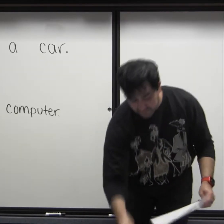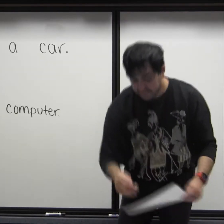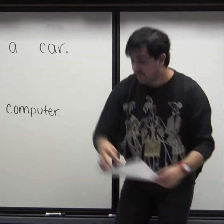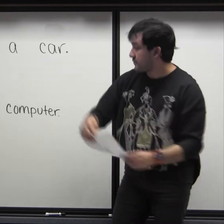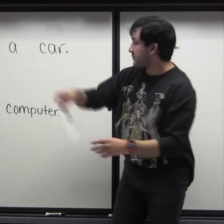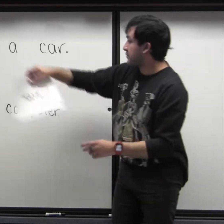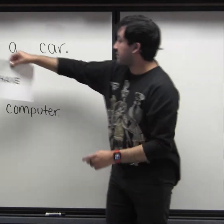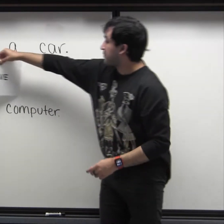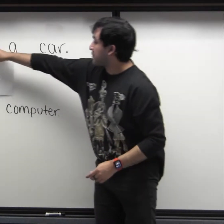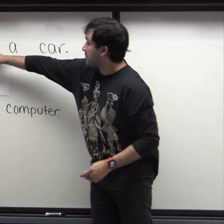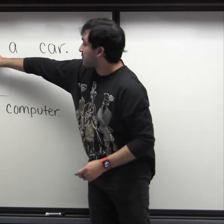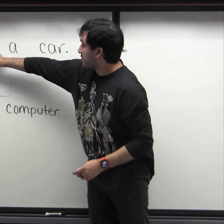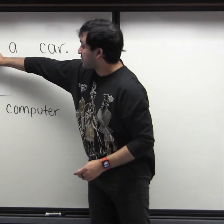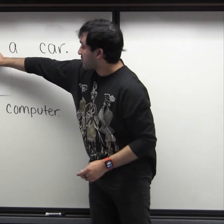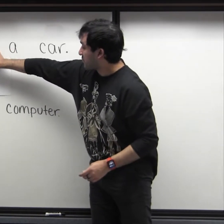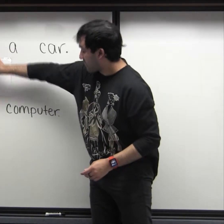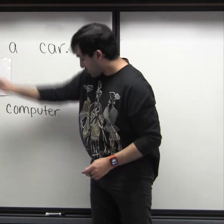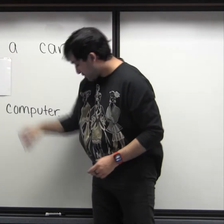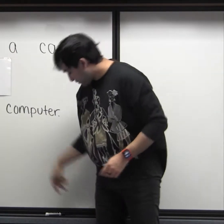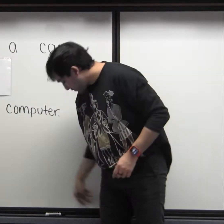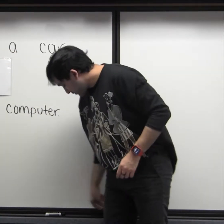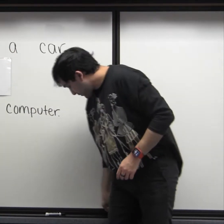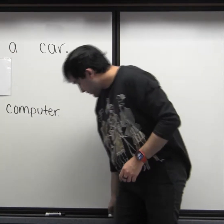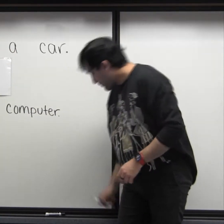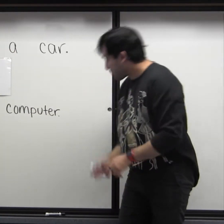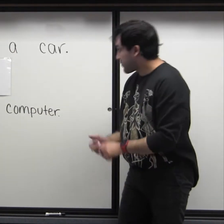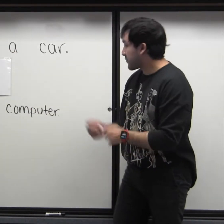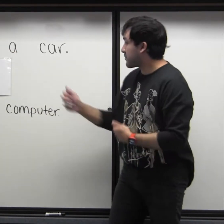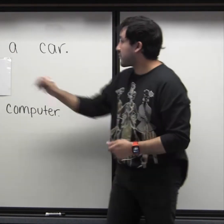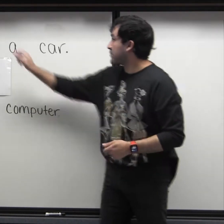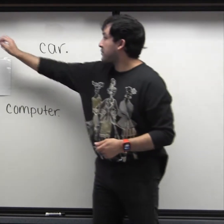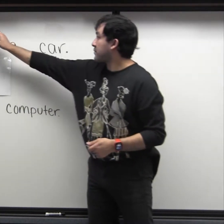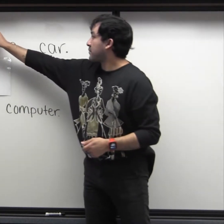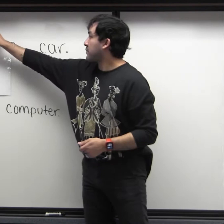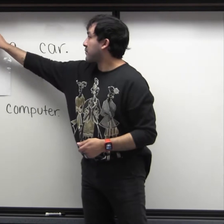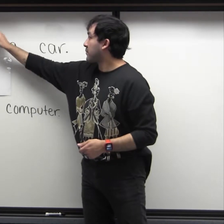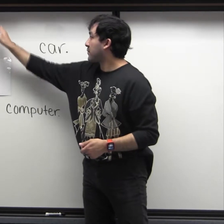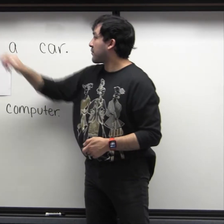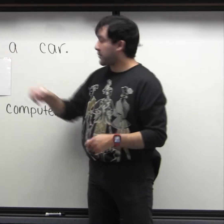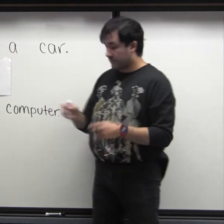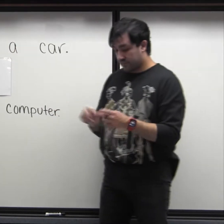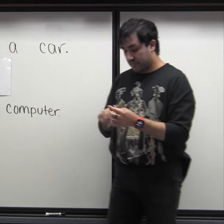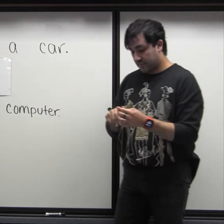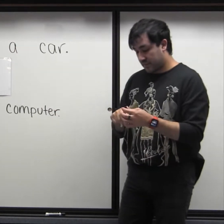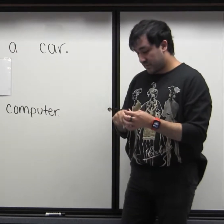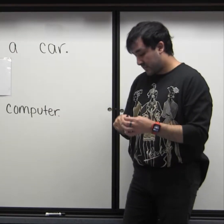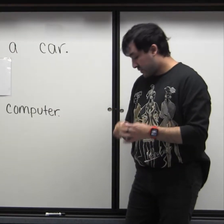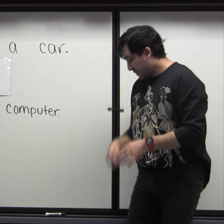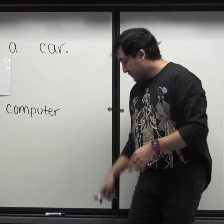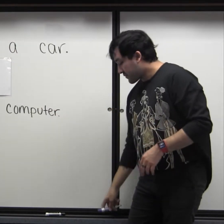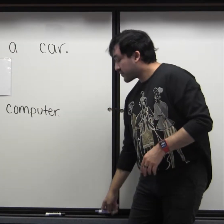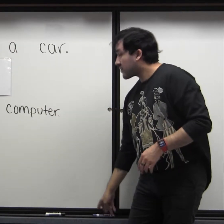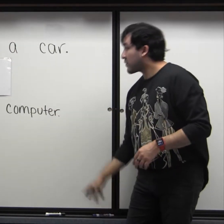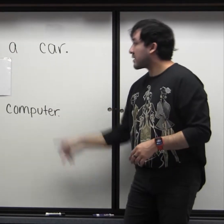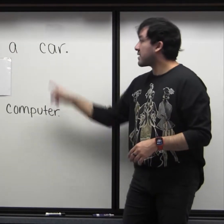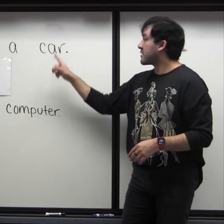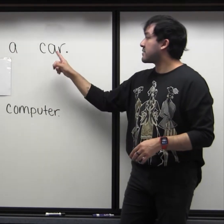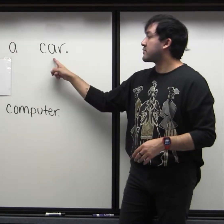which is the sign for have. And so again, we will mark a V above the word have, so we remember it's our